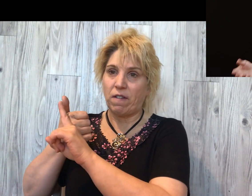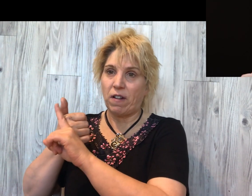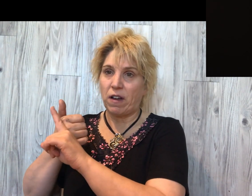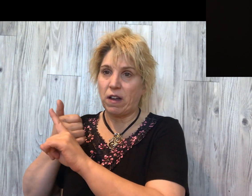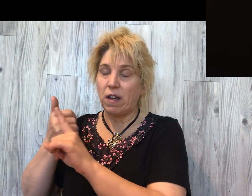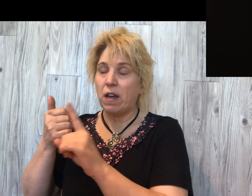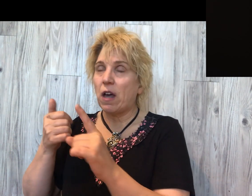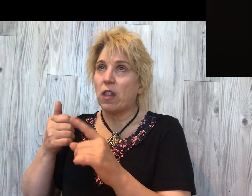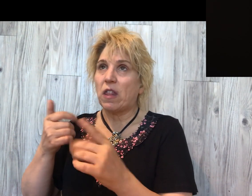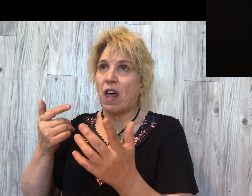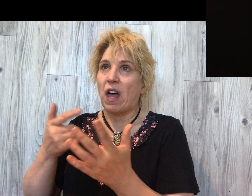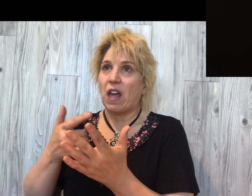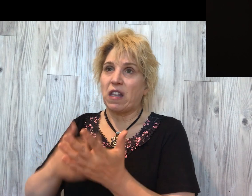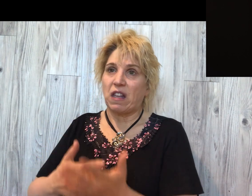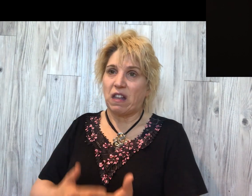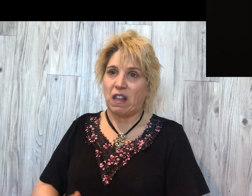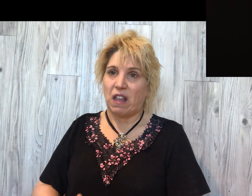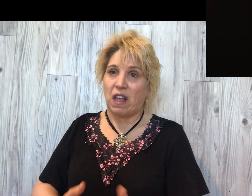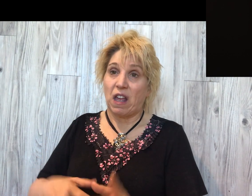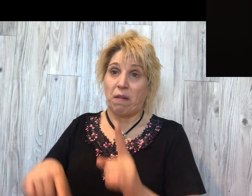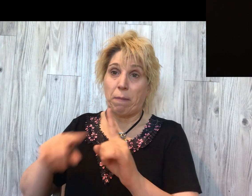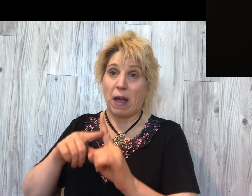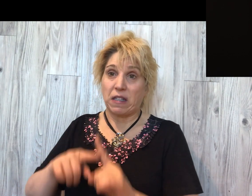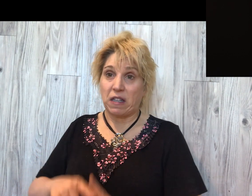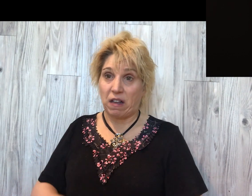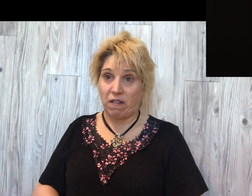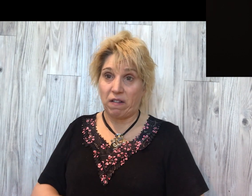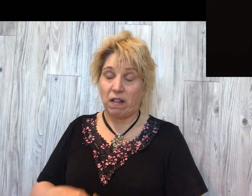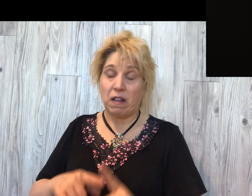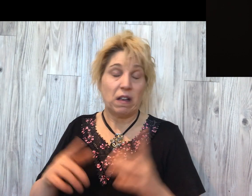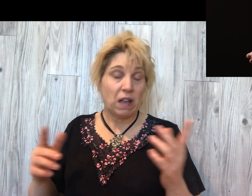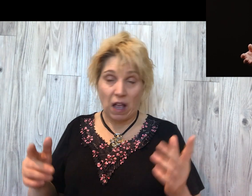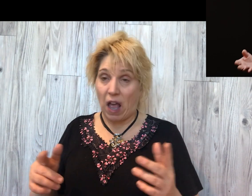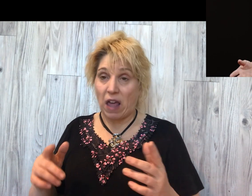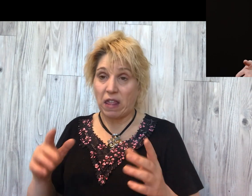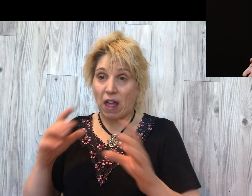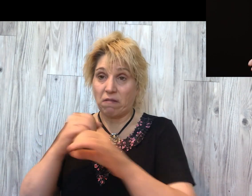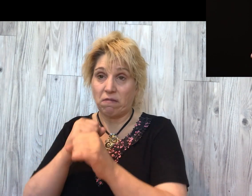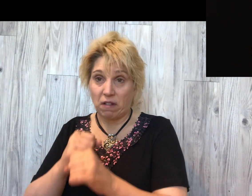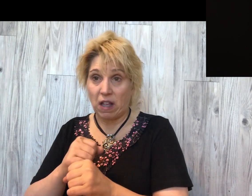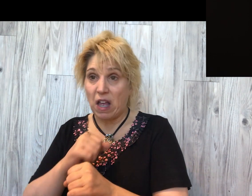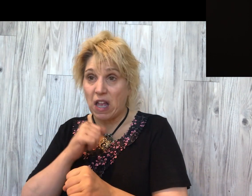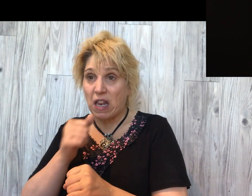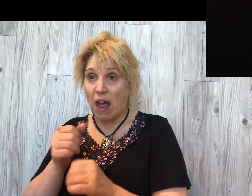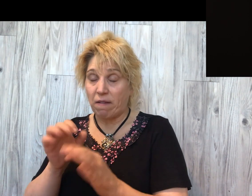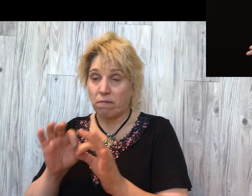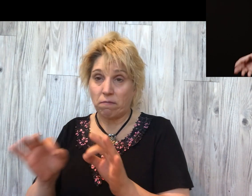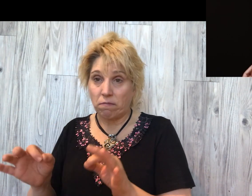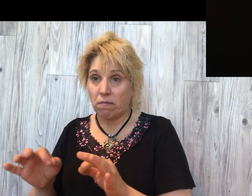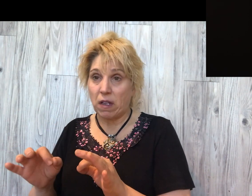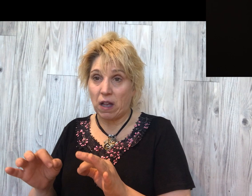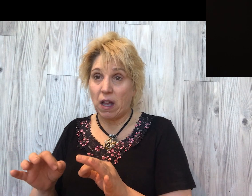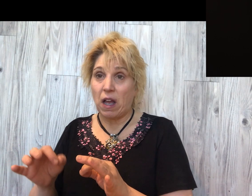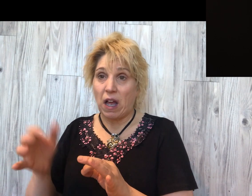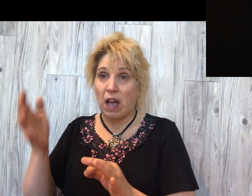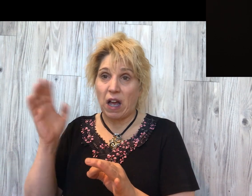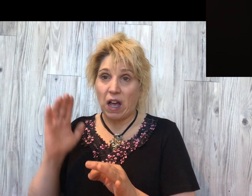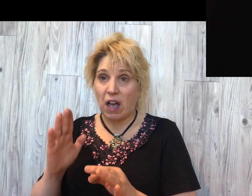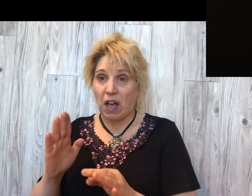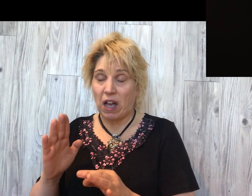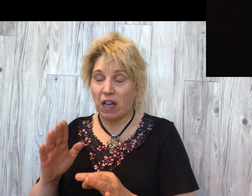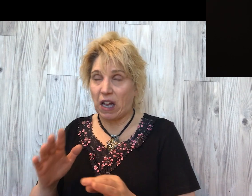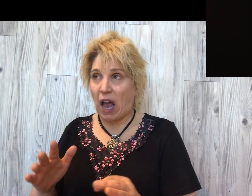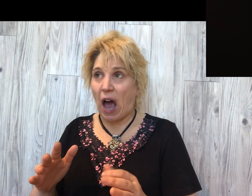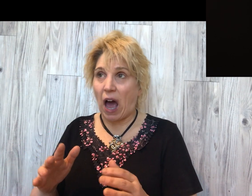All the negative things he didn't do, all the positive things he did, And the conclusion, though it's not stated, is implied that God